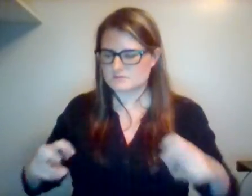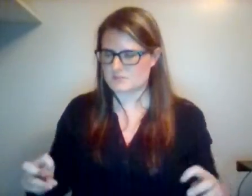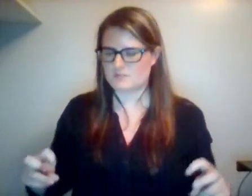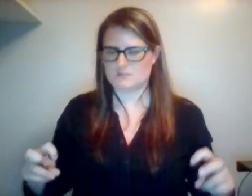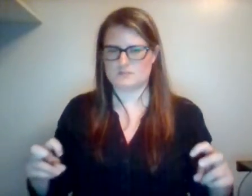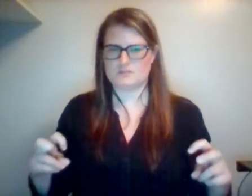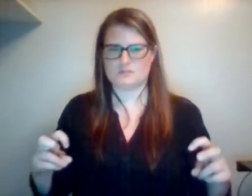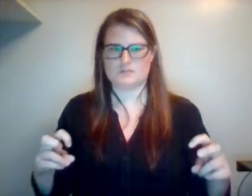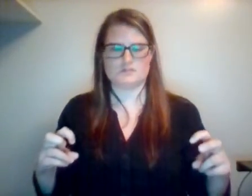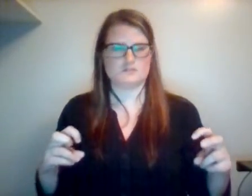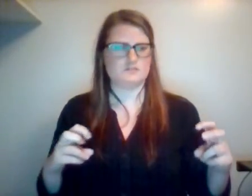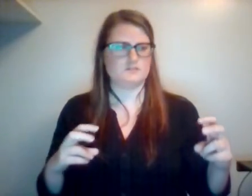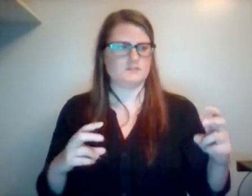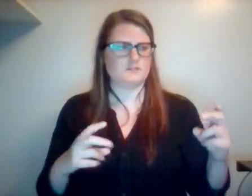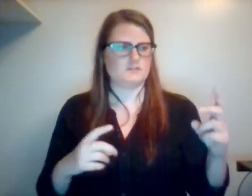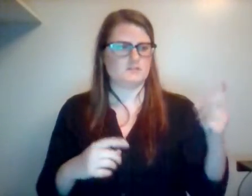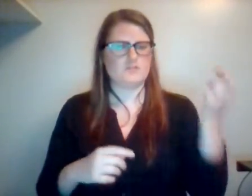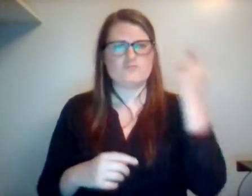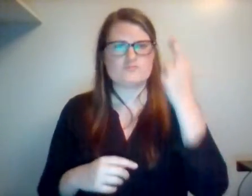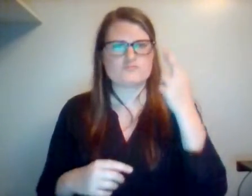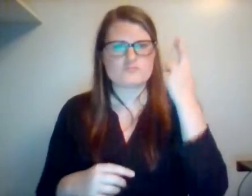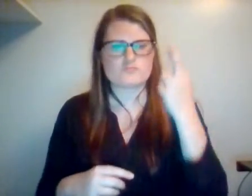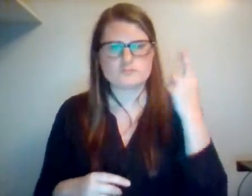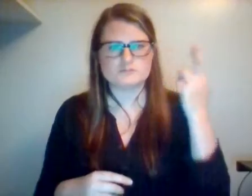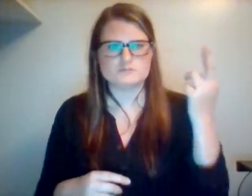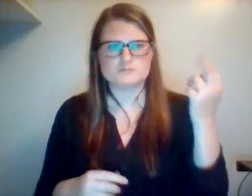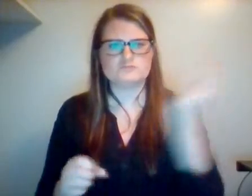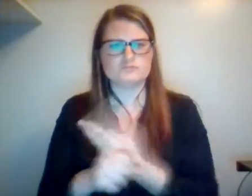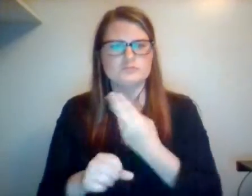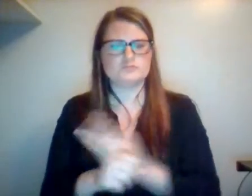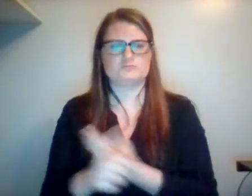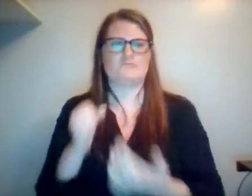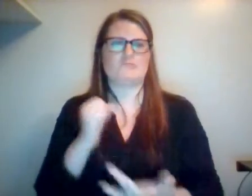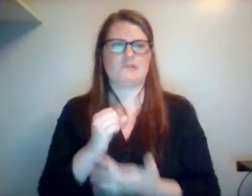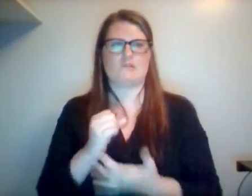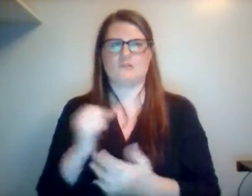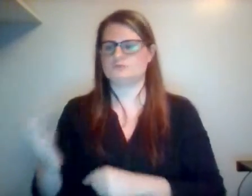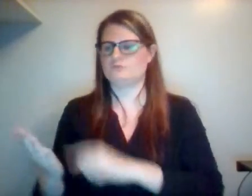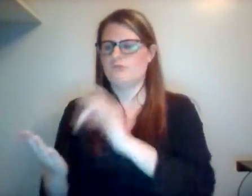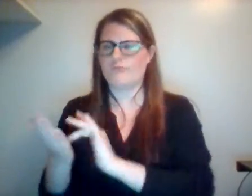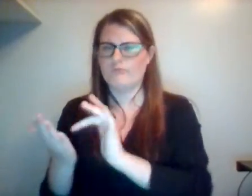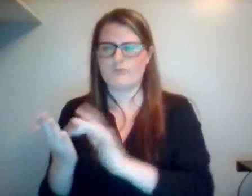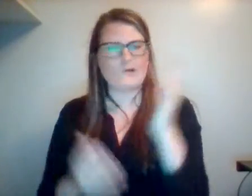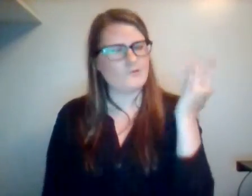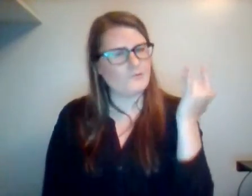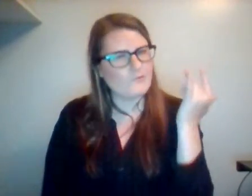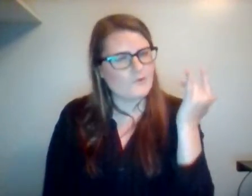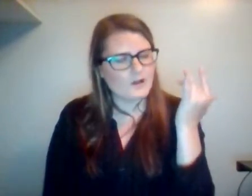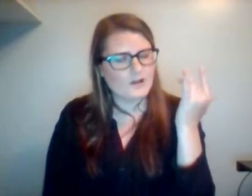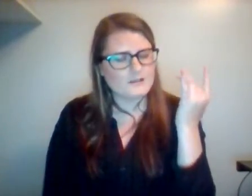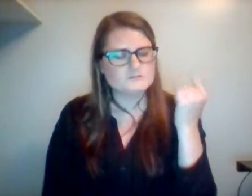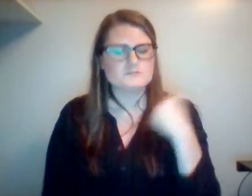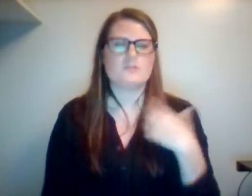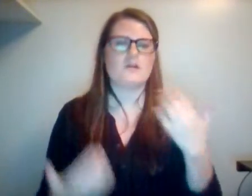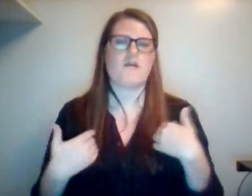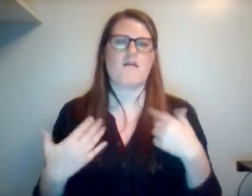so prone to click on our phones before we do almost anything else. So I thought of 6 possible reasons